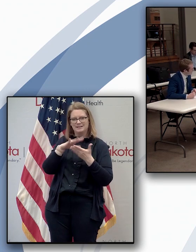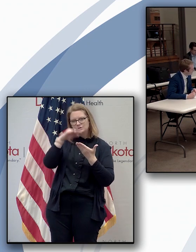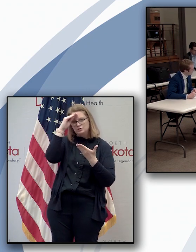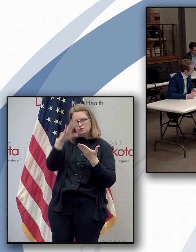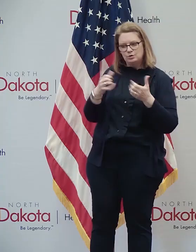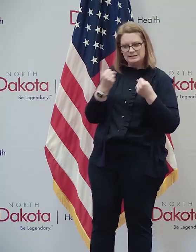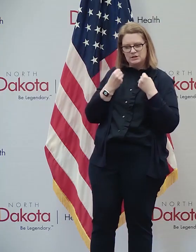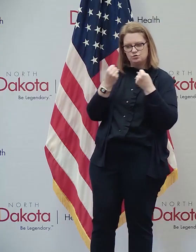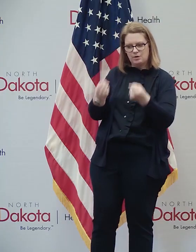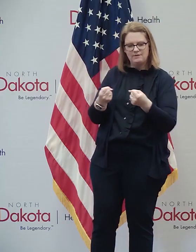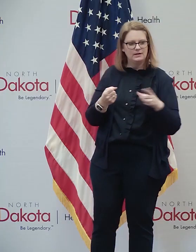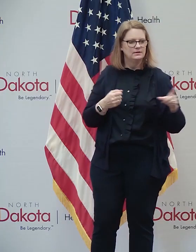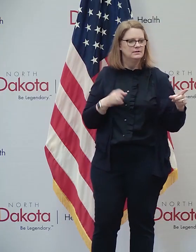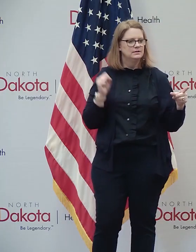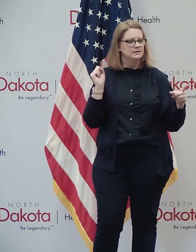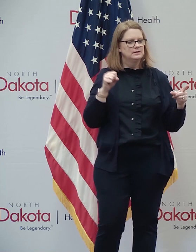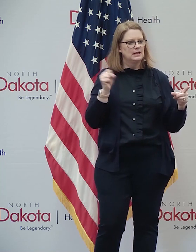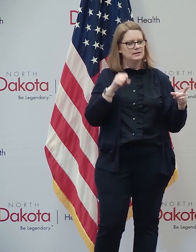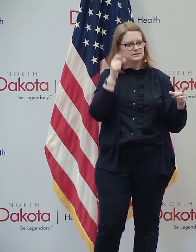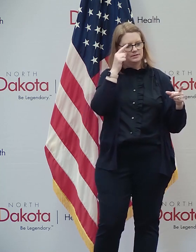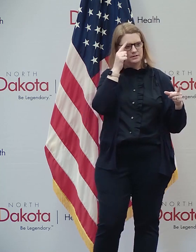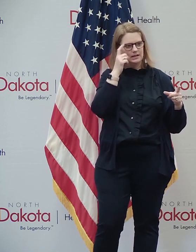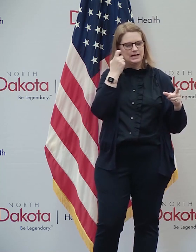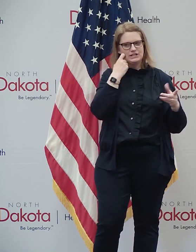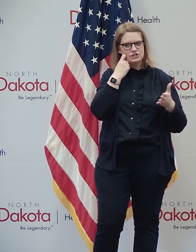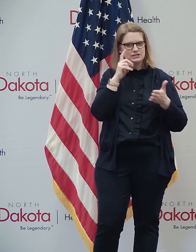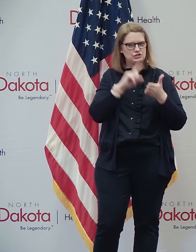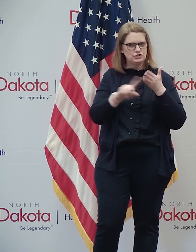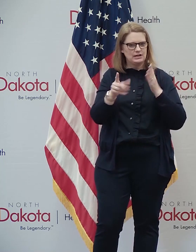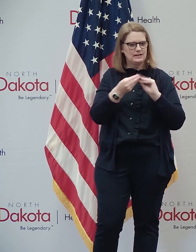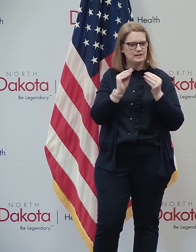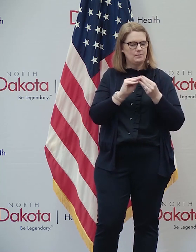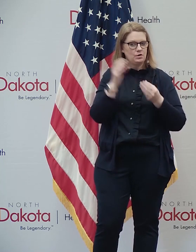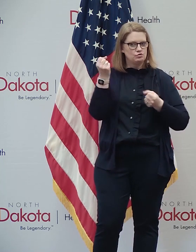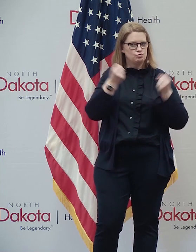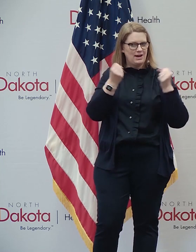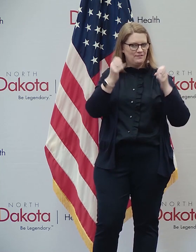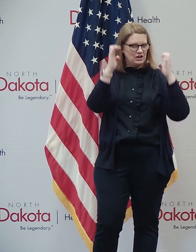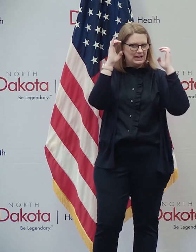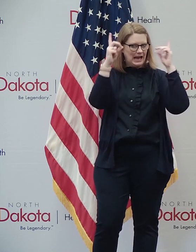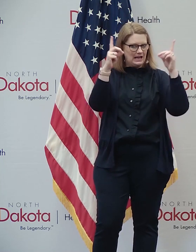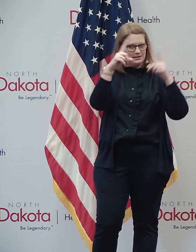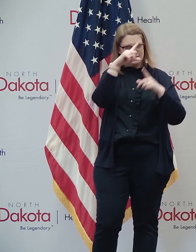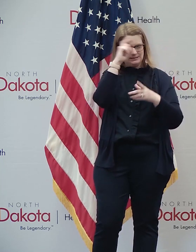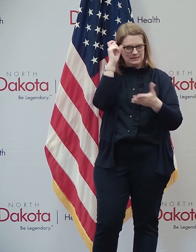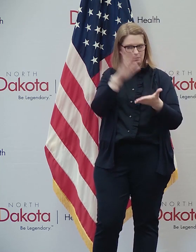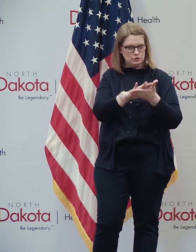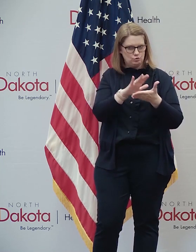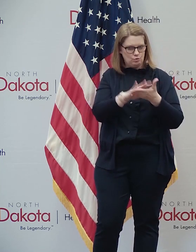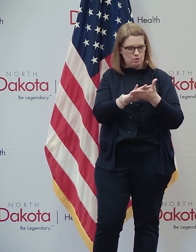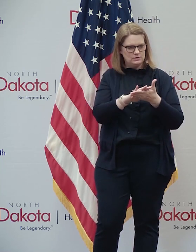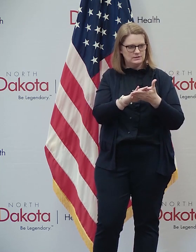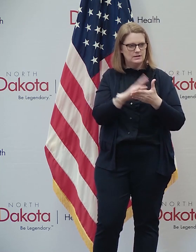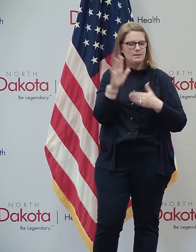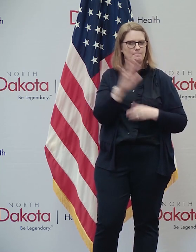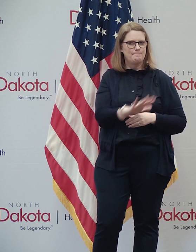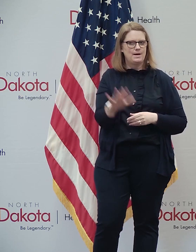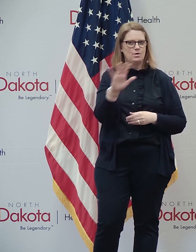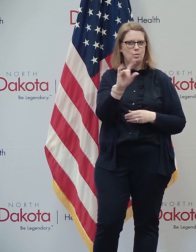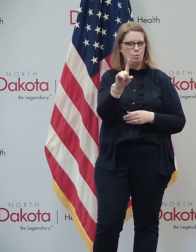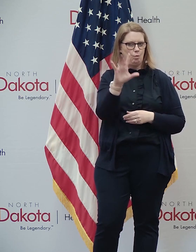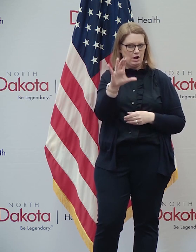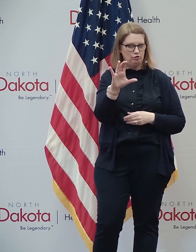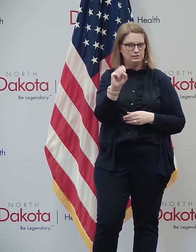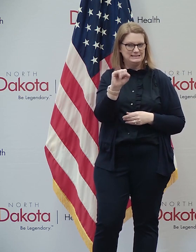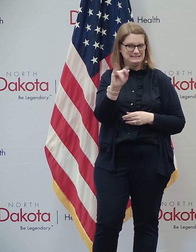KTGO Radio. We've had many people ask, with summer school, will driver's education be allowed? And logistically, how would